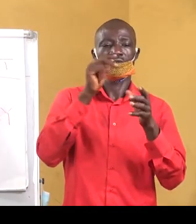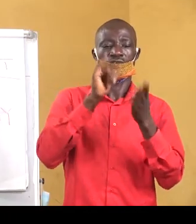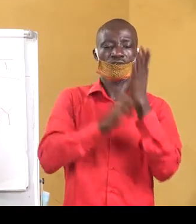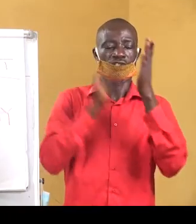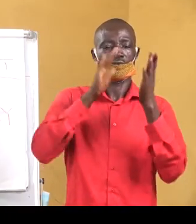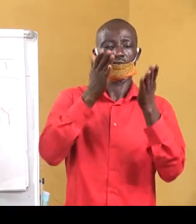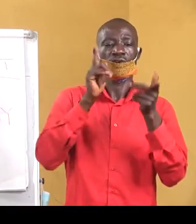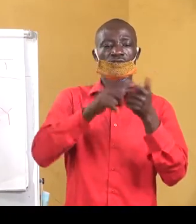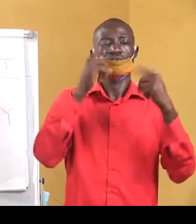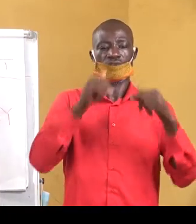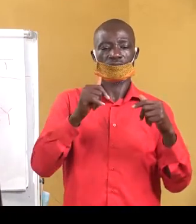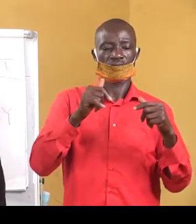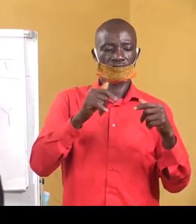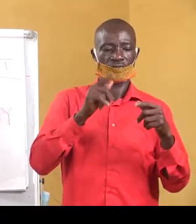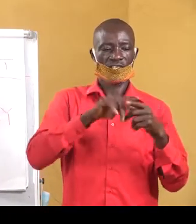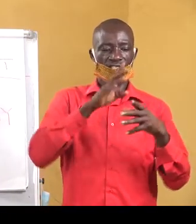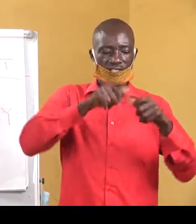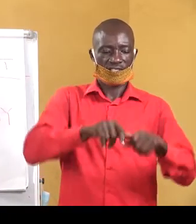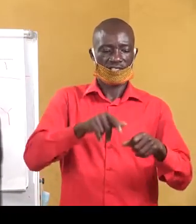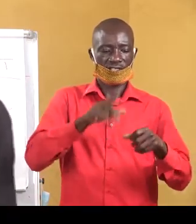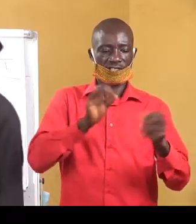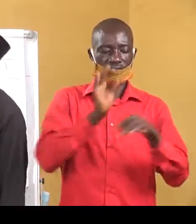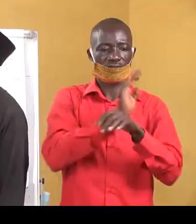countries that are not politically stable.